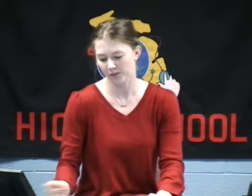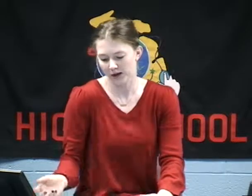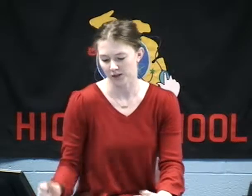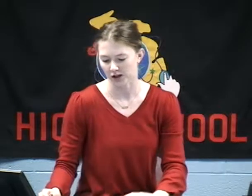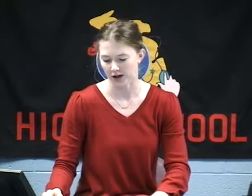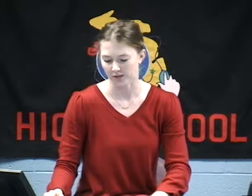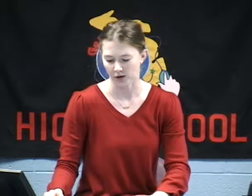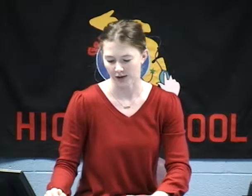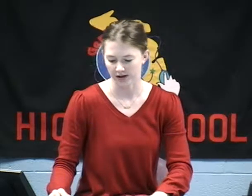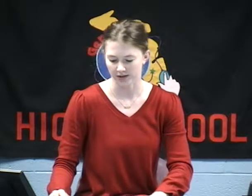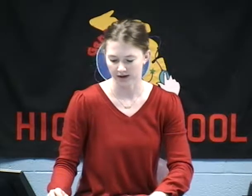be able to look up vocab easily.